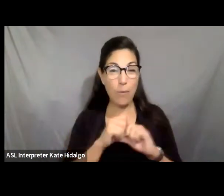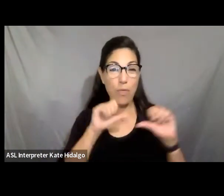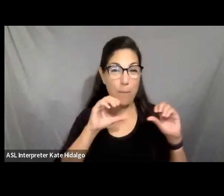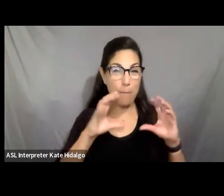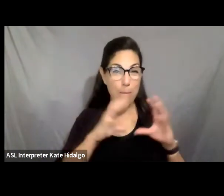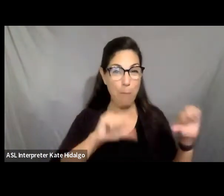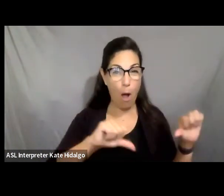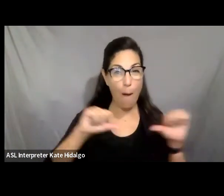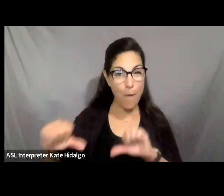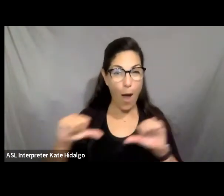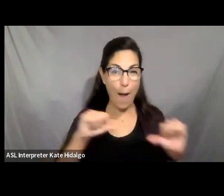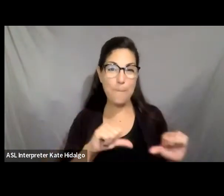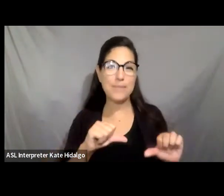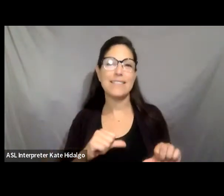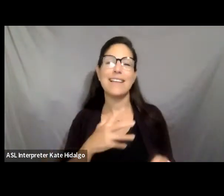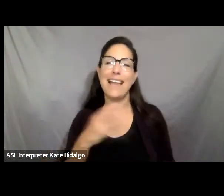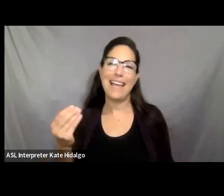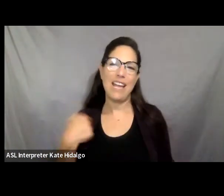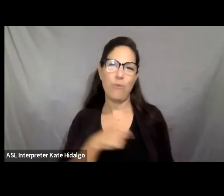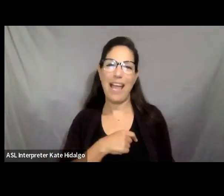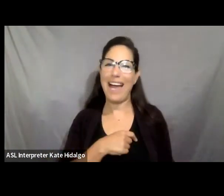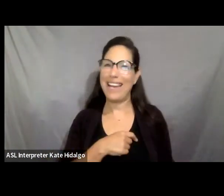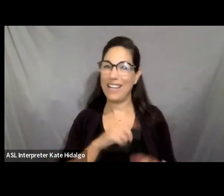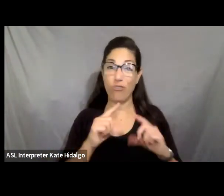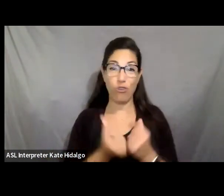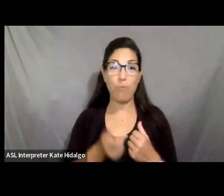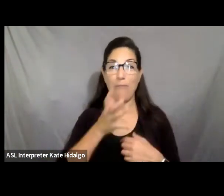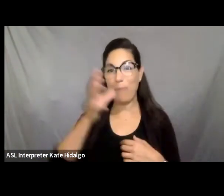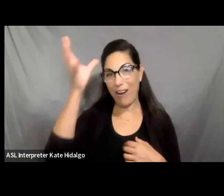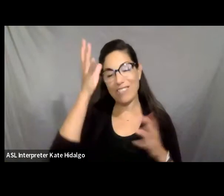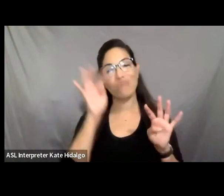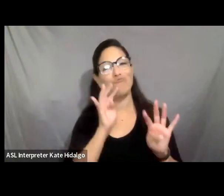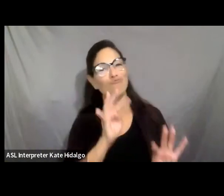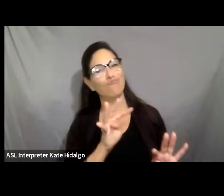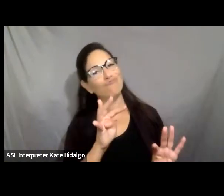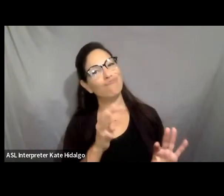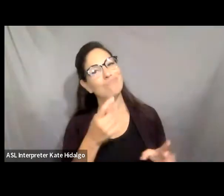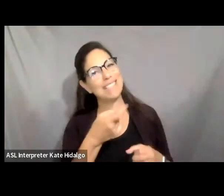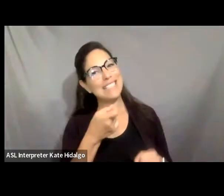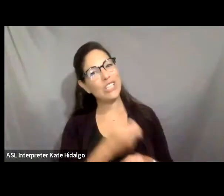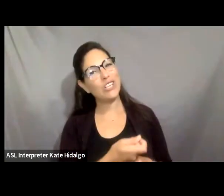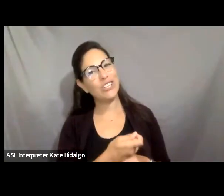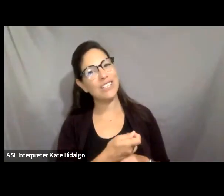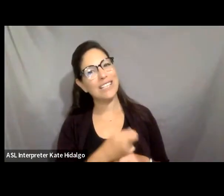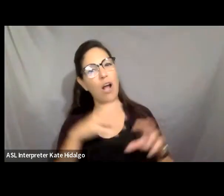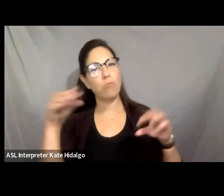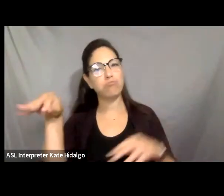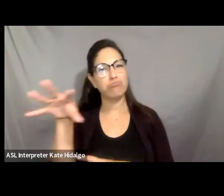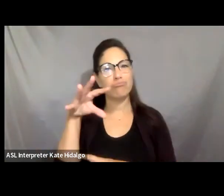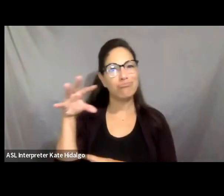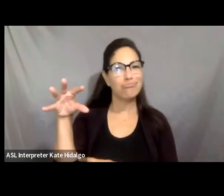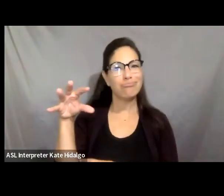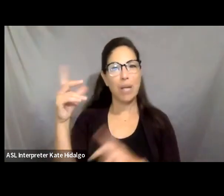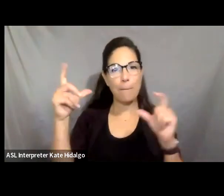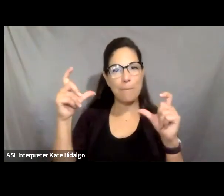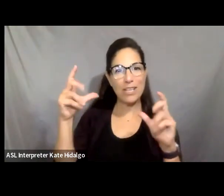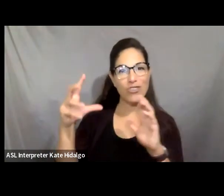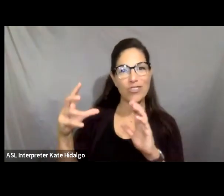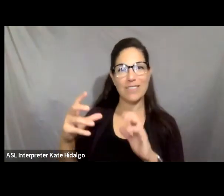pom-poms. And we had a group of parent spectators this year taking some videos and